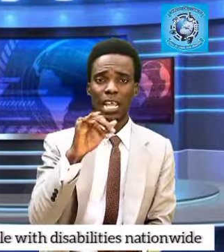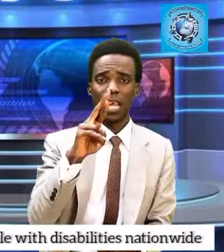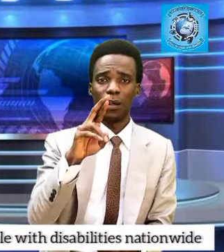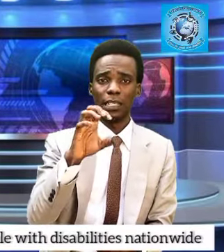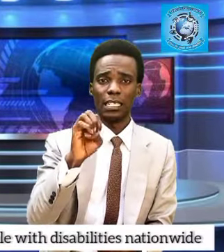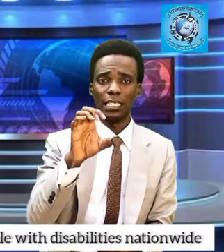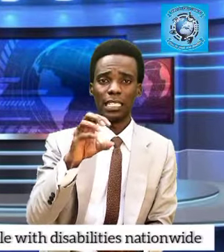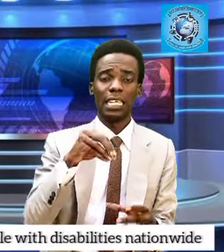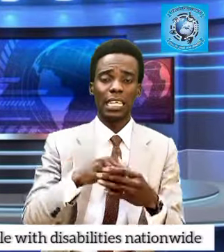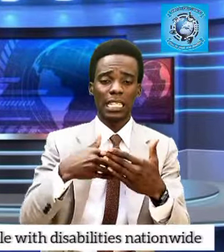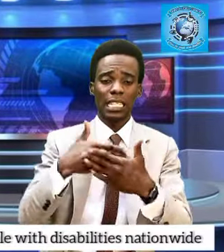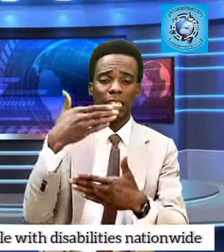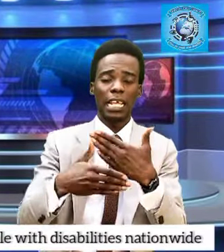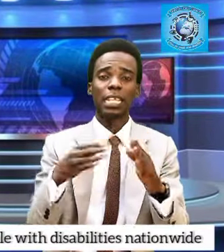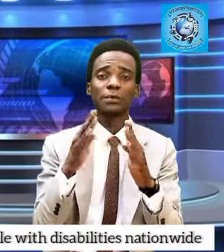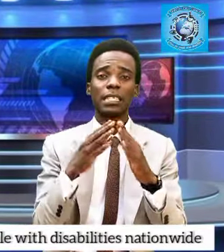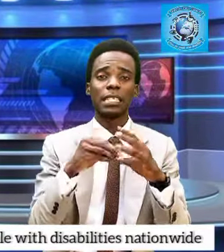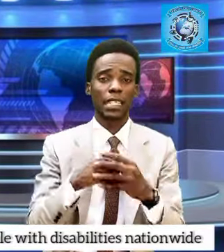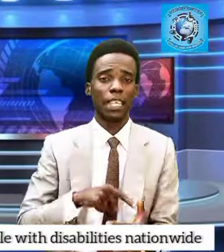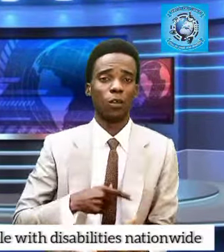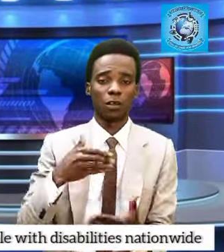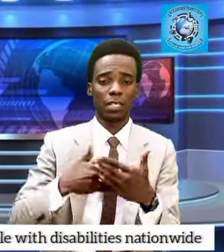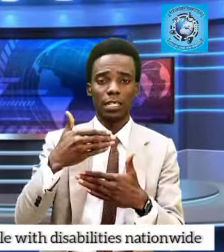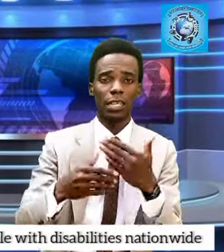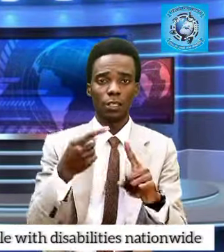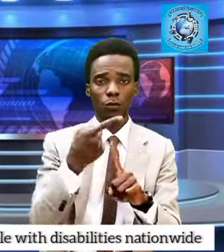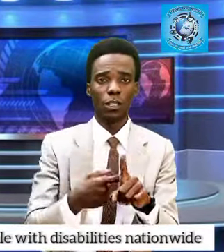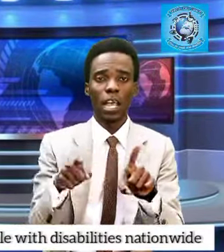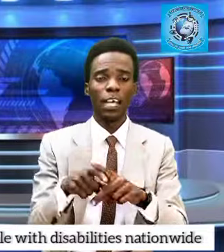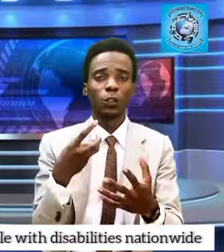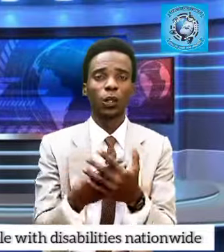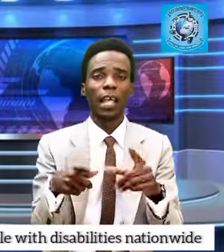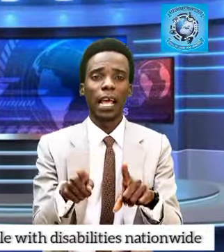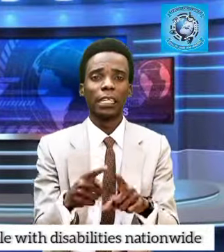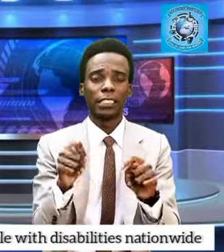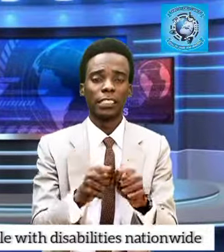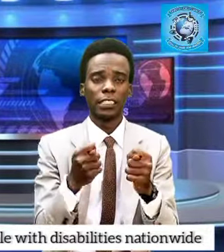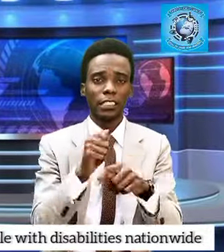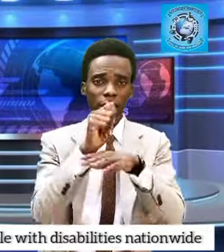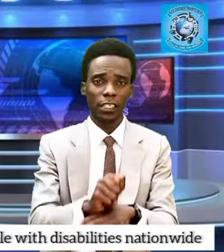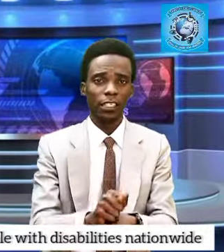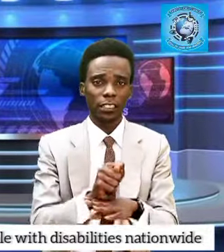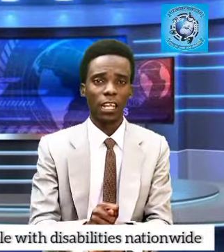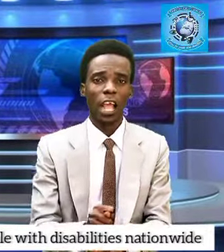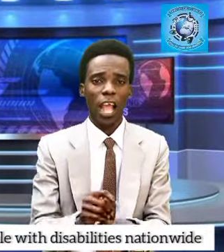(NIREC) in their next meeting in Lagos next month, as well as the Traditional Relaxed Council of